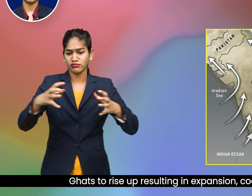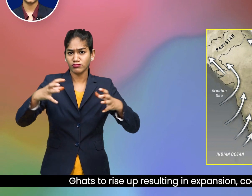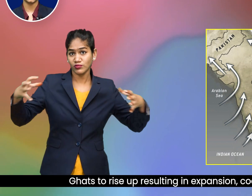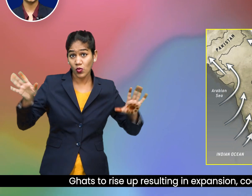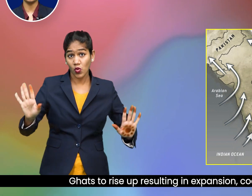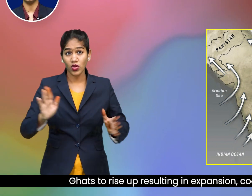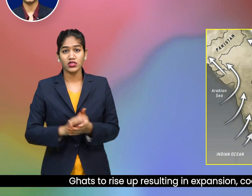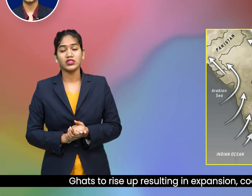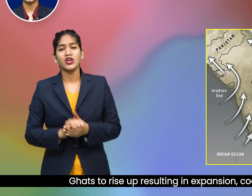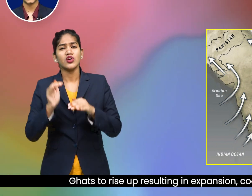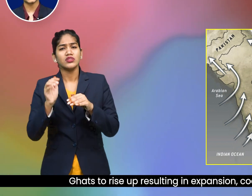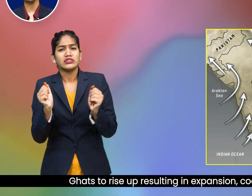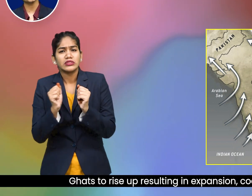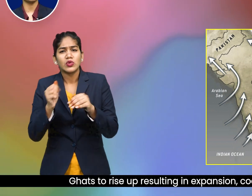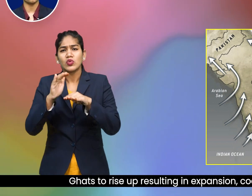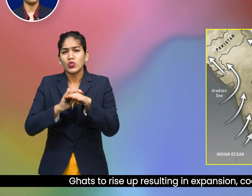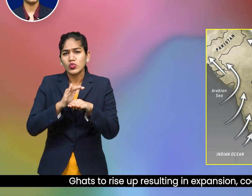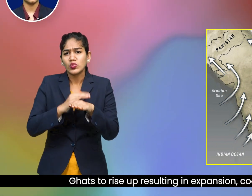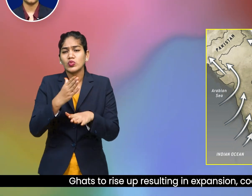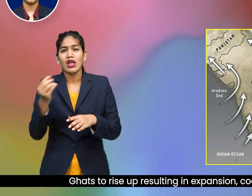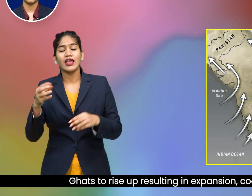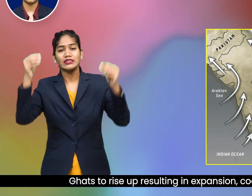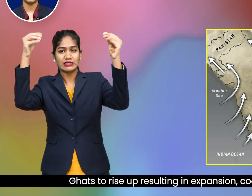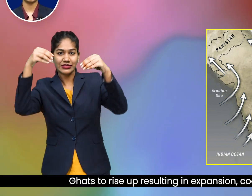expansion, cooling, and rainfall.